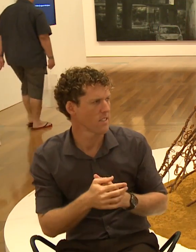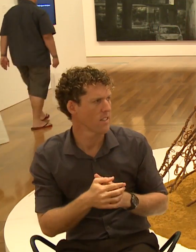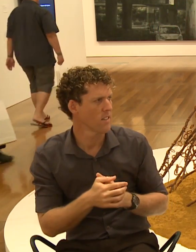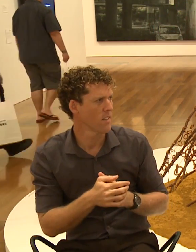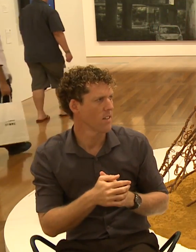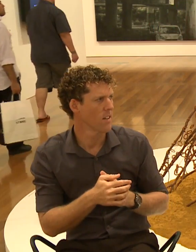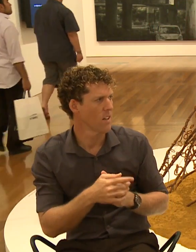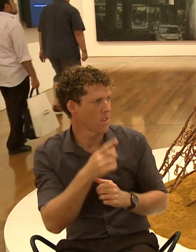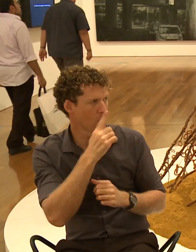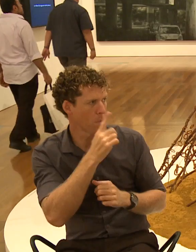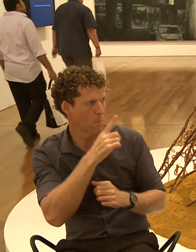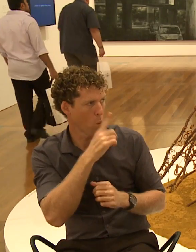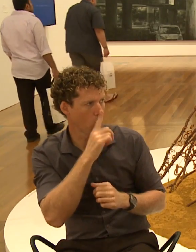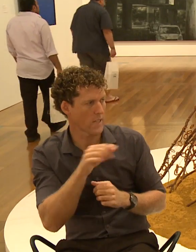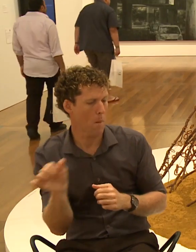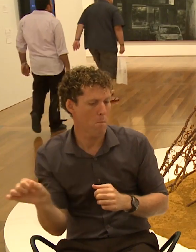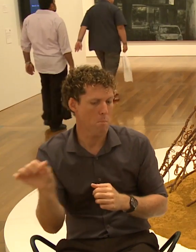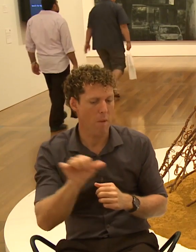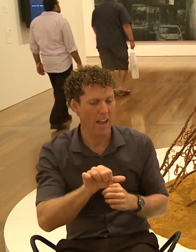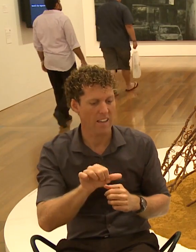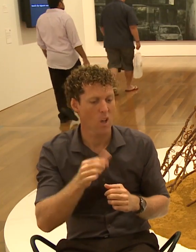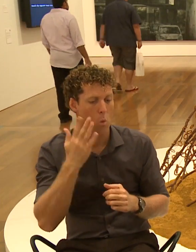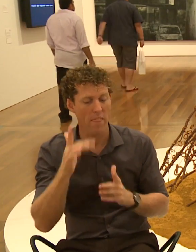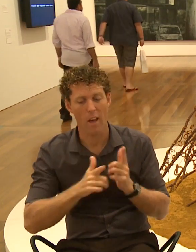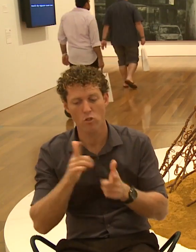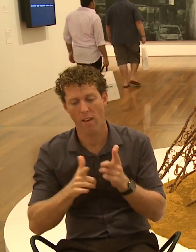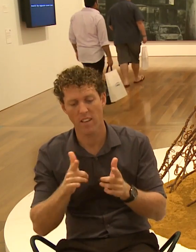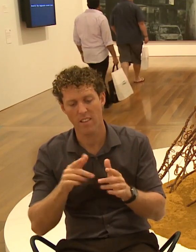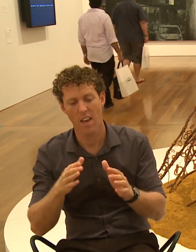the people would come back, I guess, in times of travel, and if